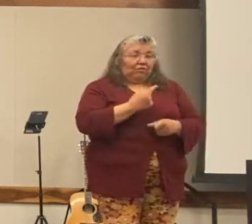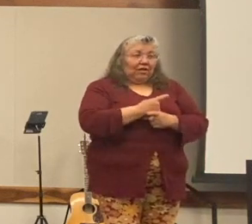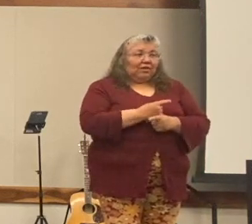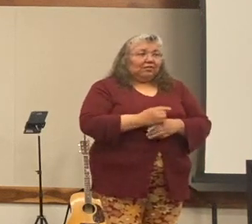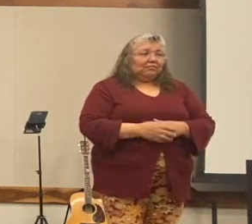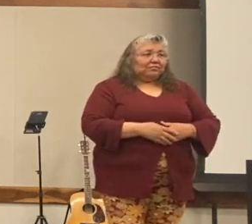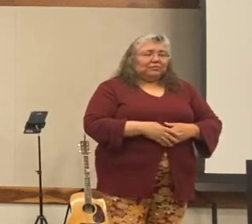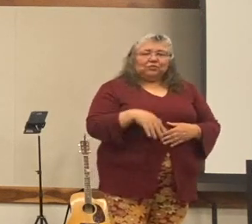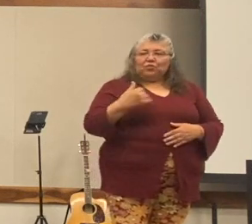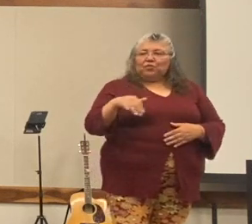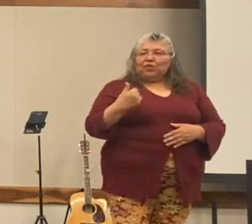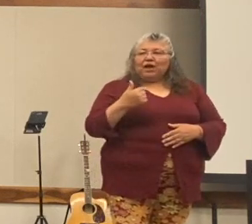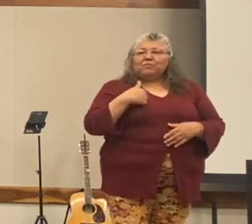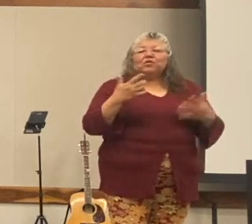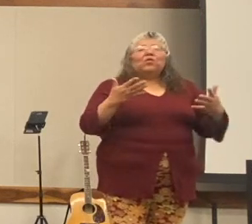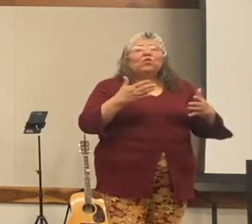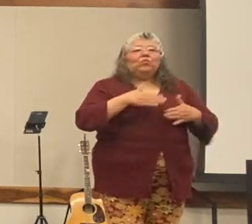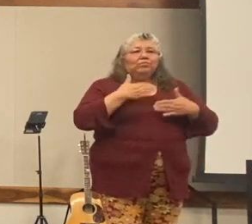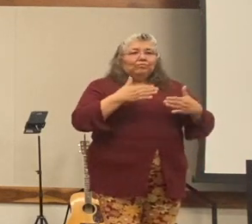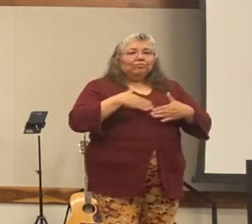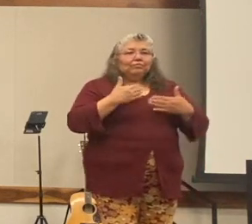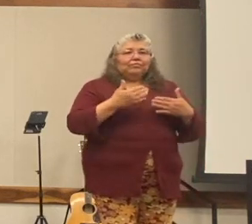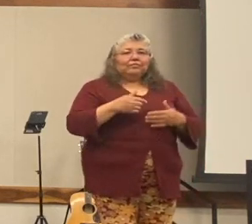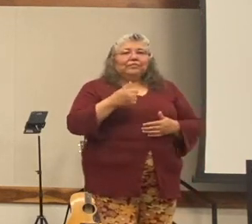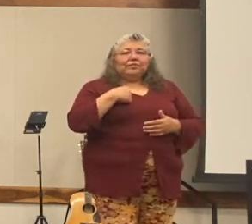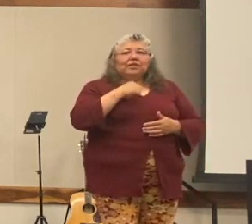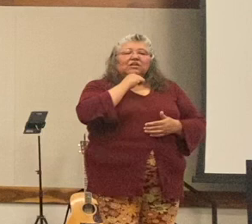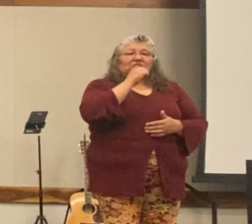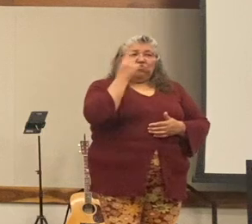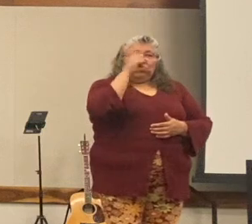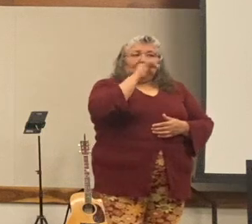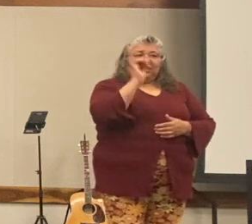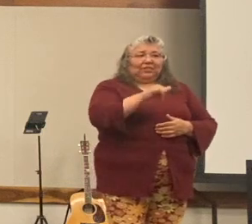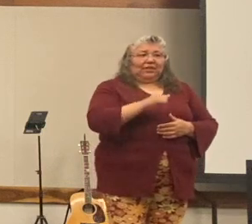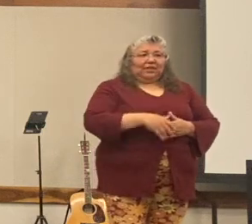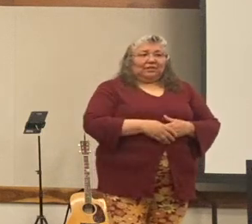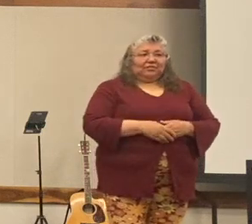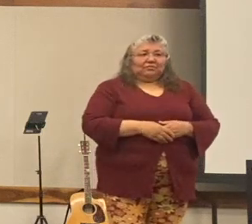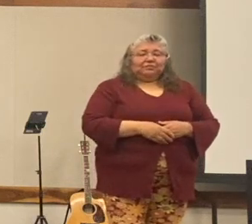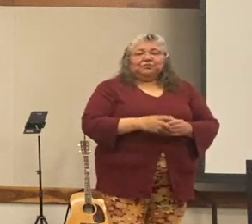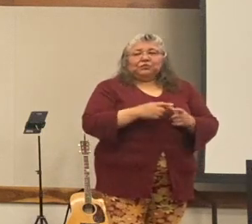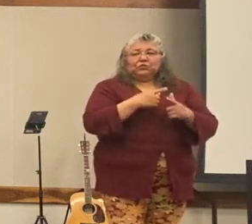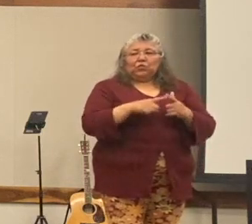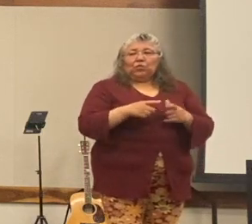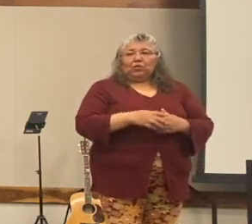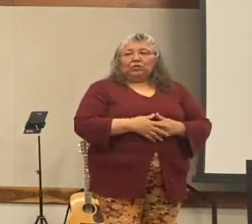Man, I'm so glad that I don't look like that. Or,